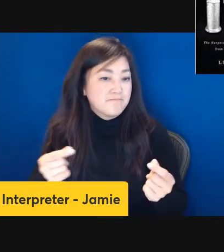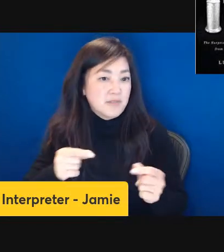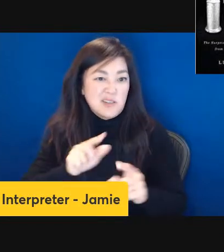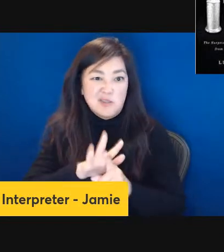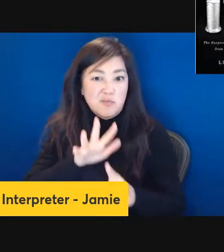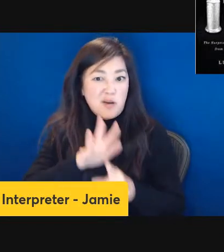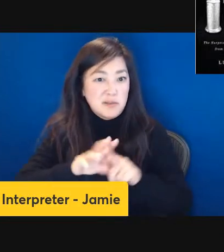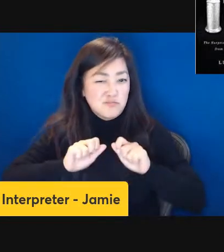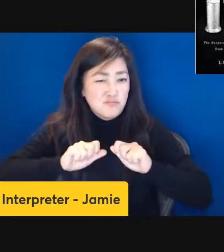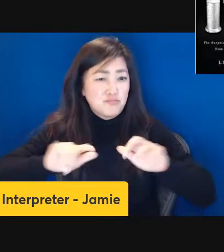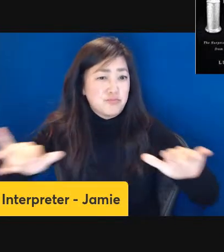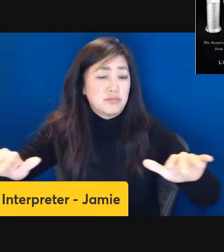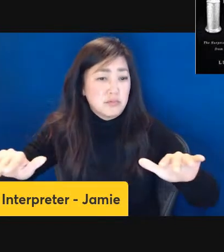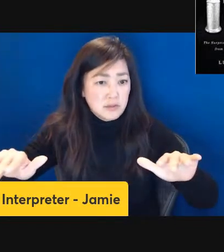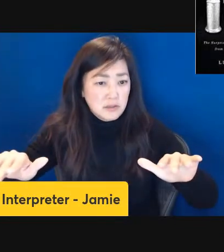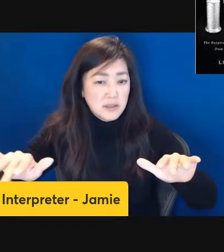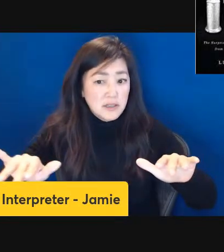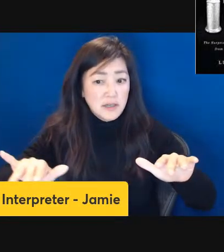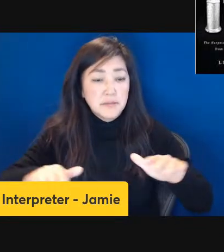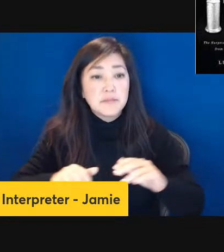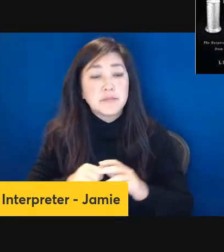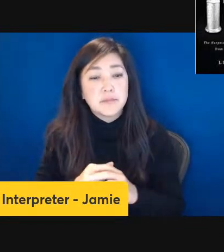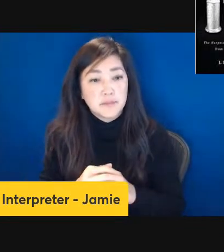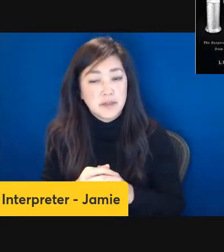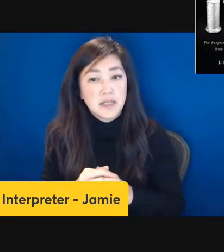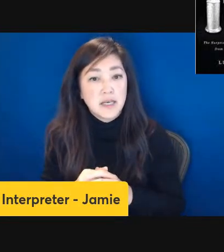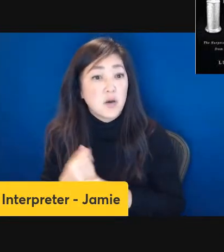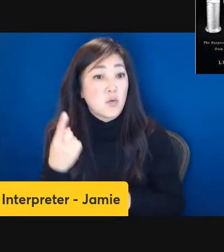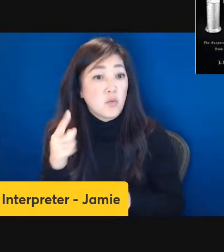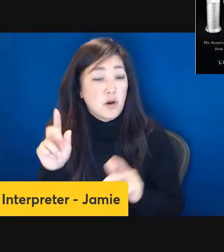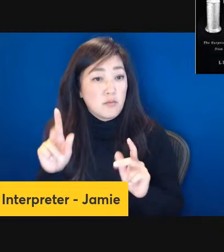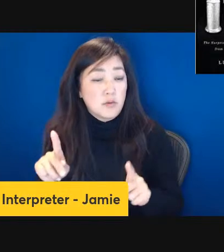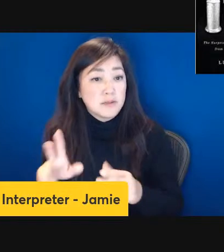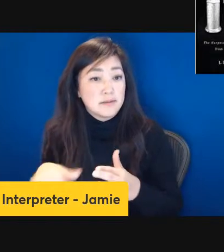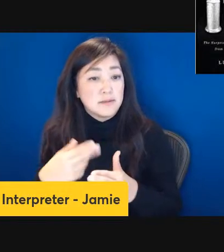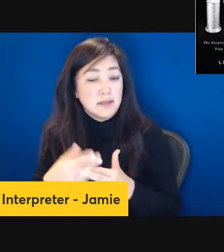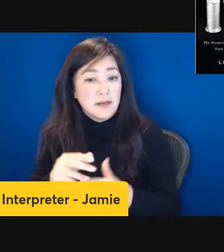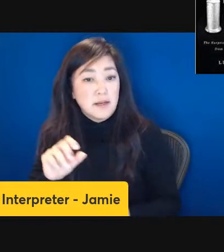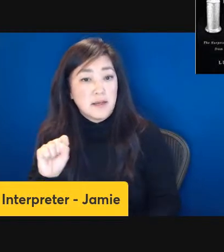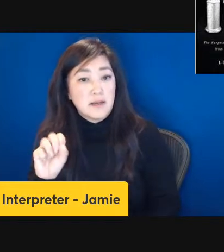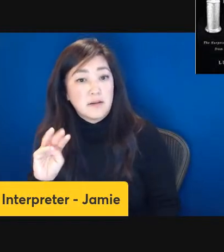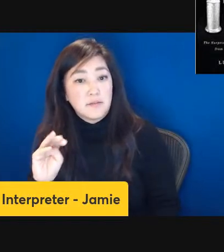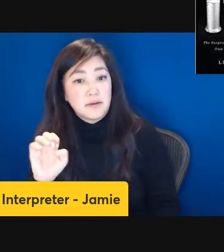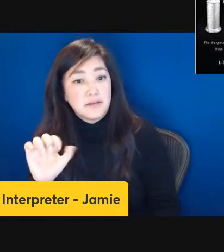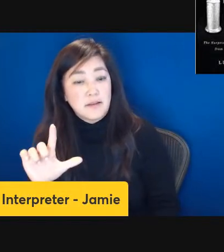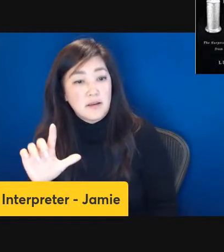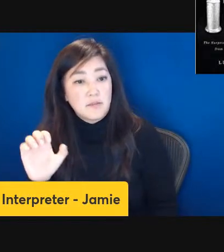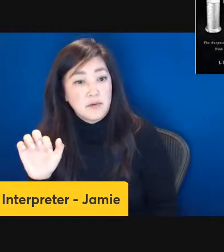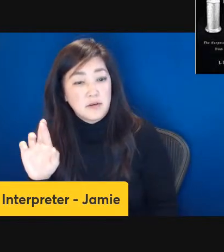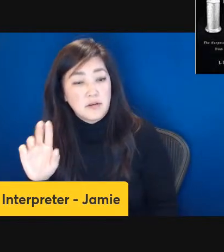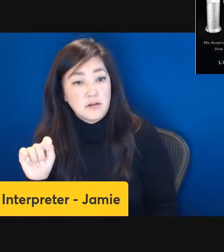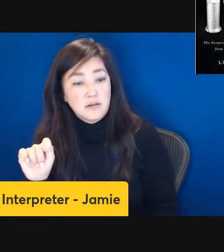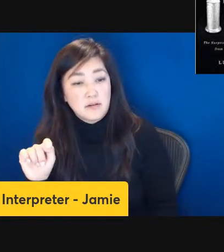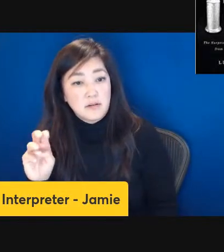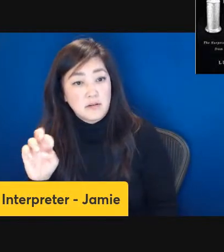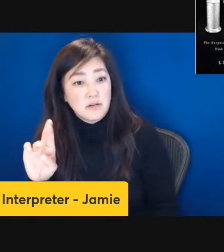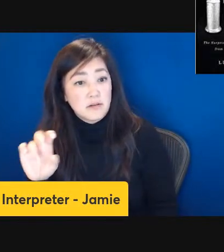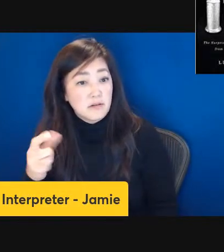picked up, interestingly, by Samuel Cartwright an